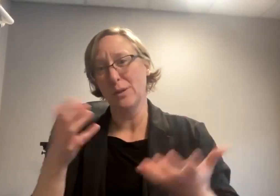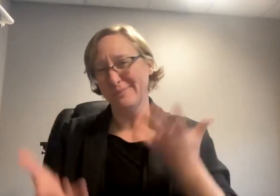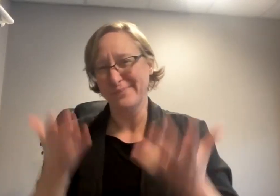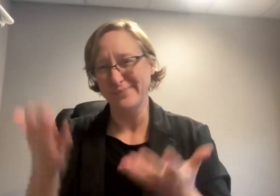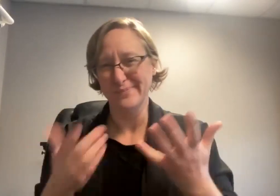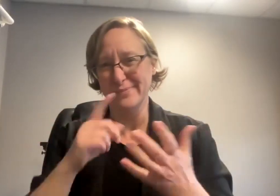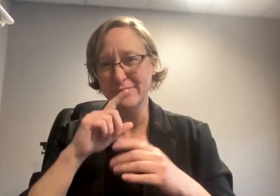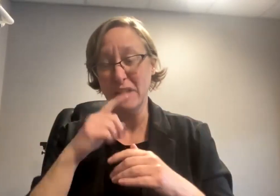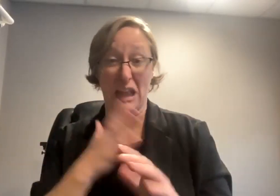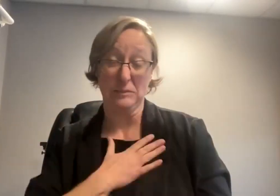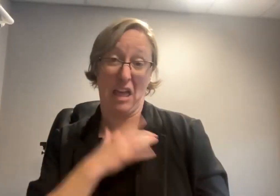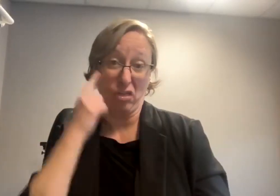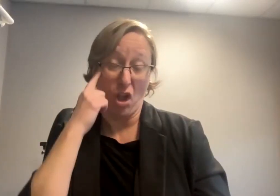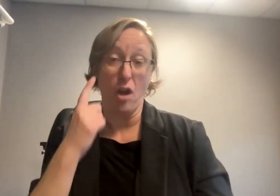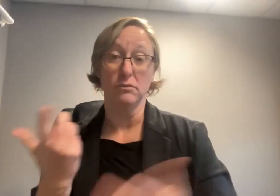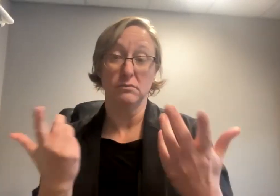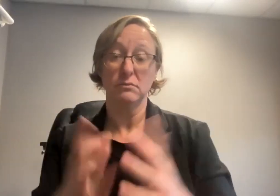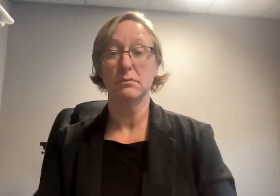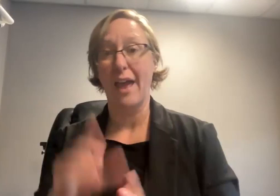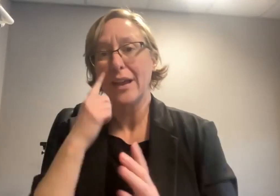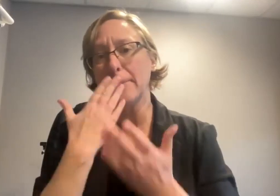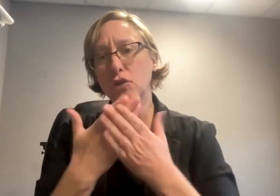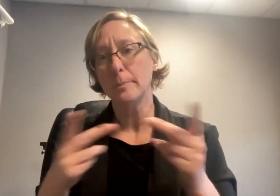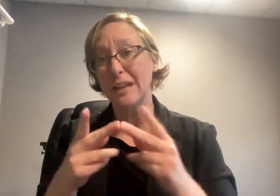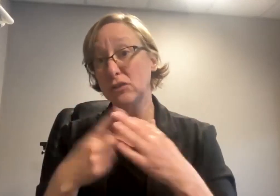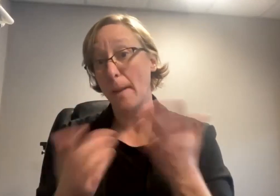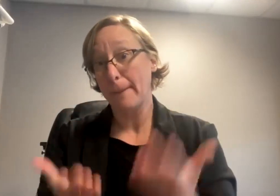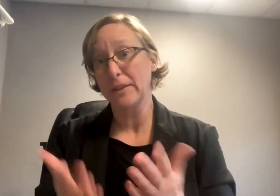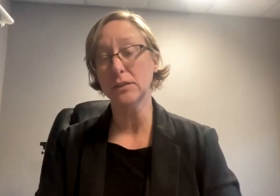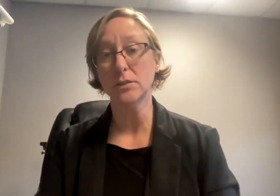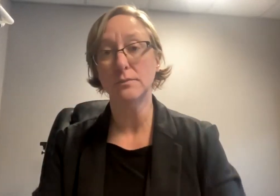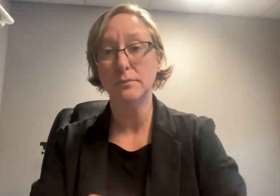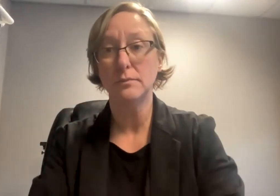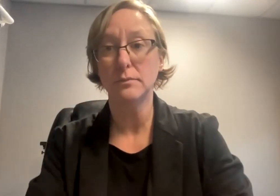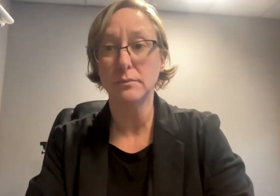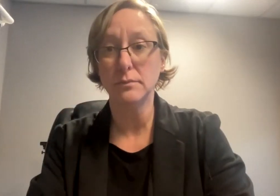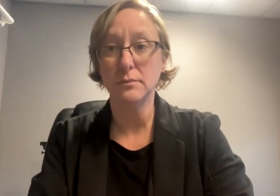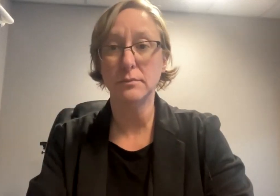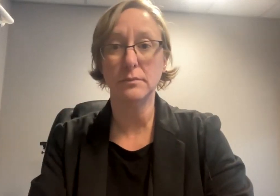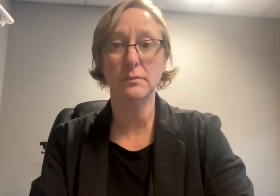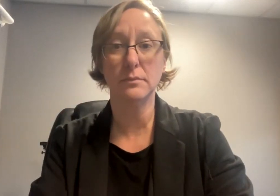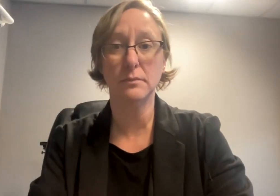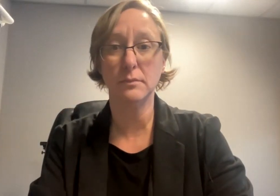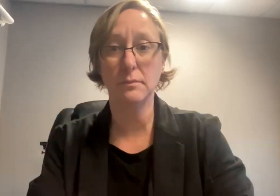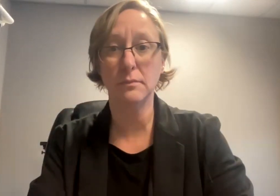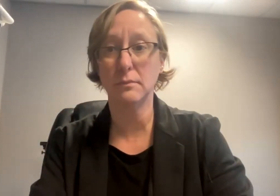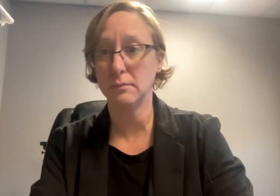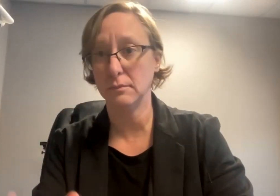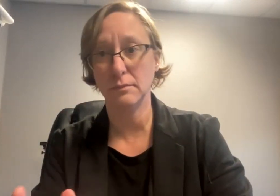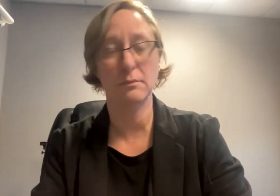Yes, no, could mean nothing, honestly. Those are my thoughts. I think that'd be a good place to start.